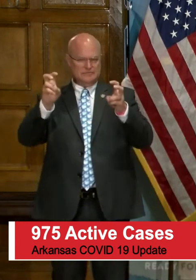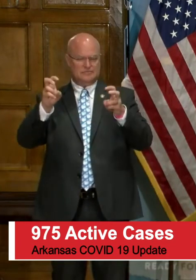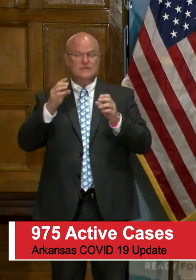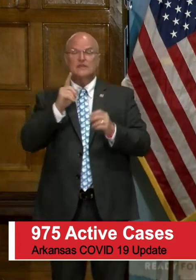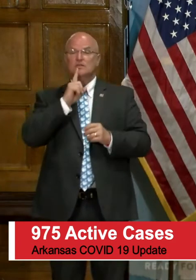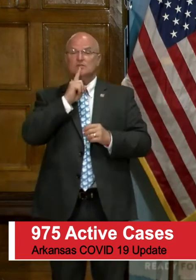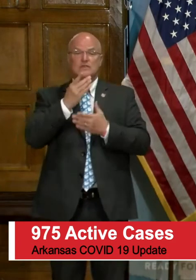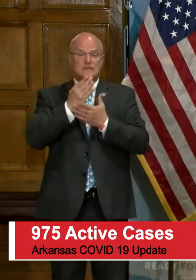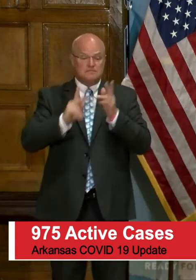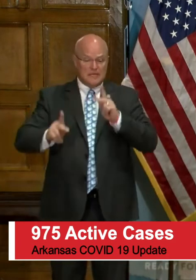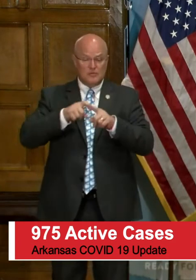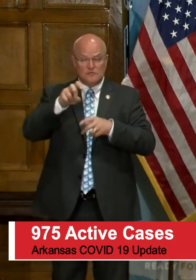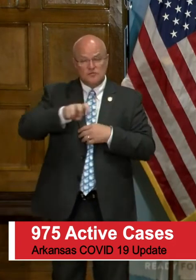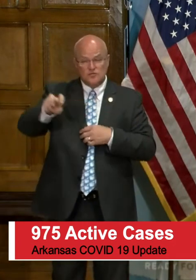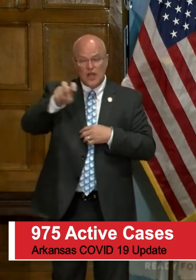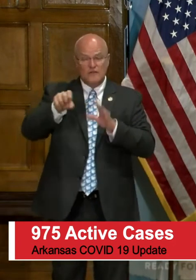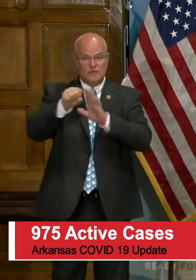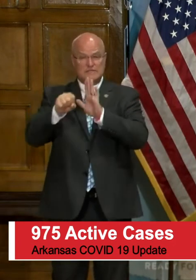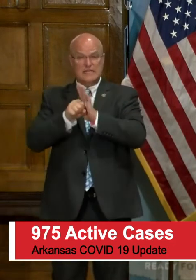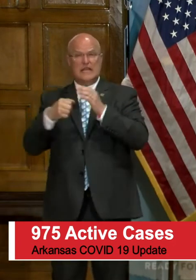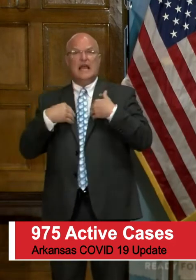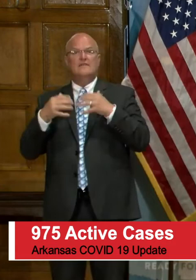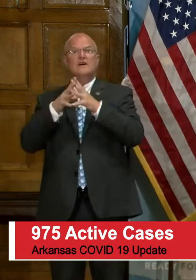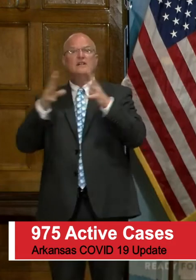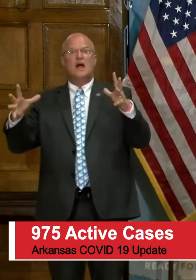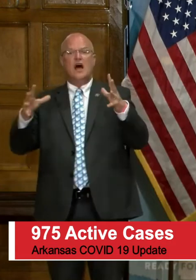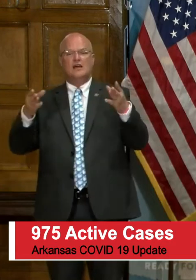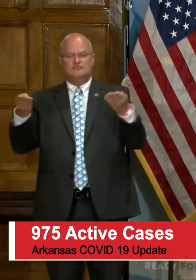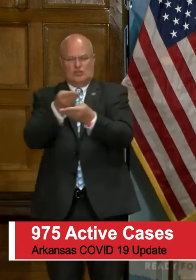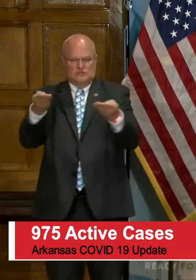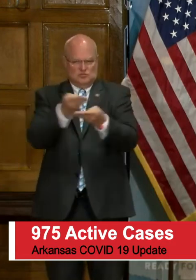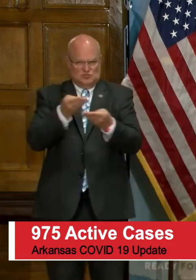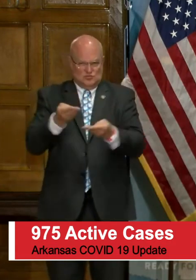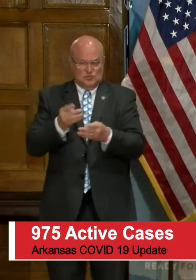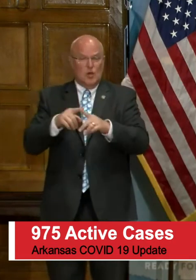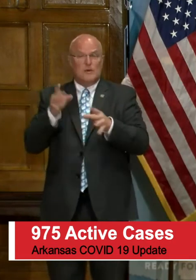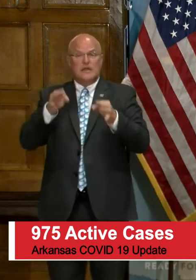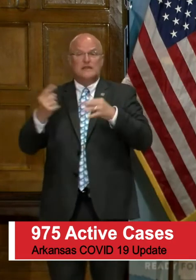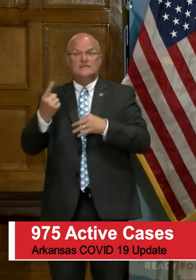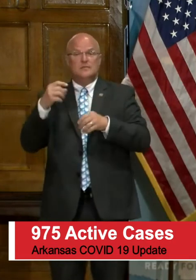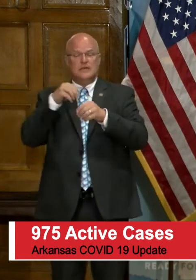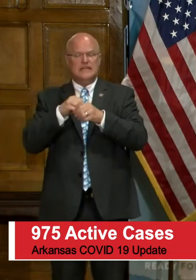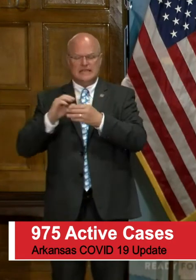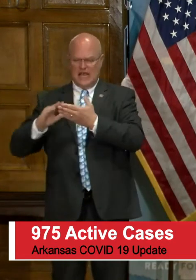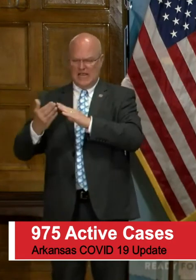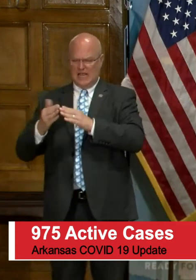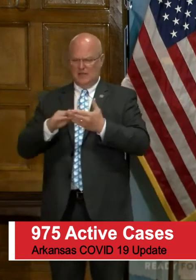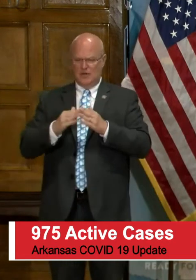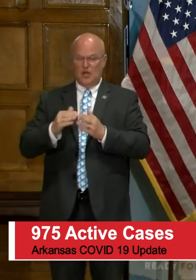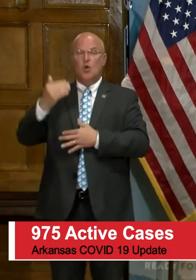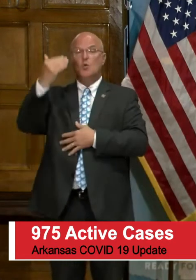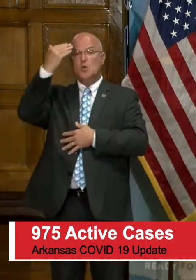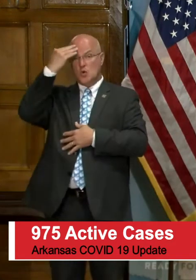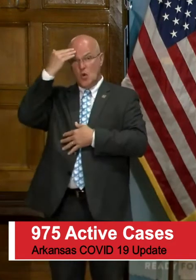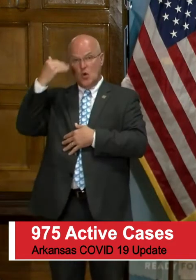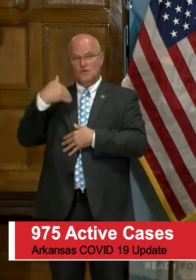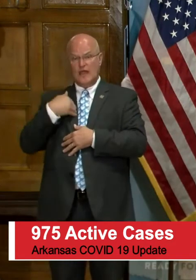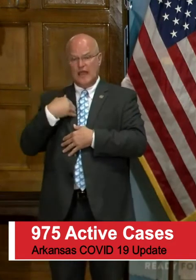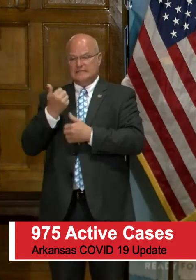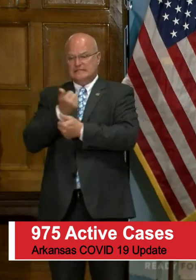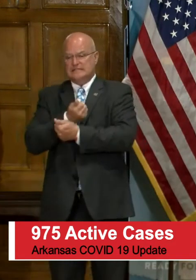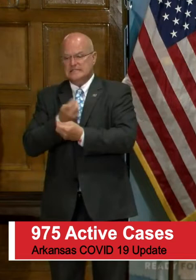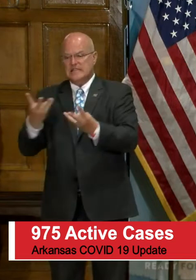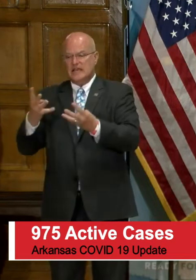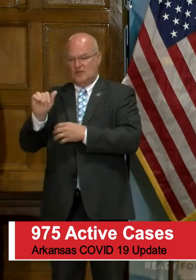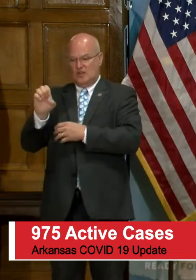Certainly someone who's traveled from a state where they have a lot of transmission going on, but if someone was in a community where we know we've had a number